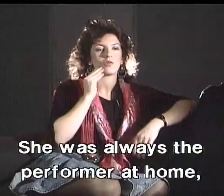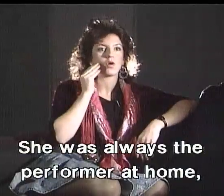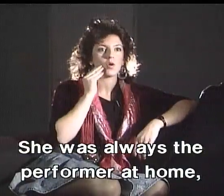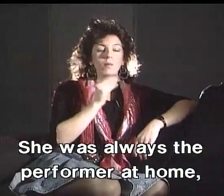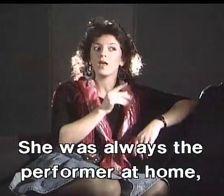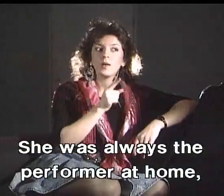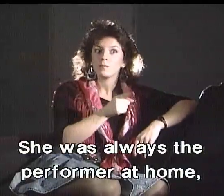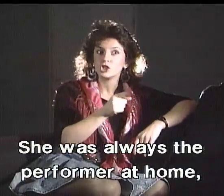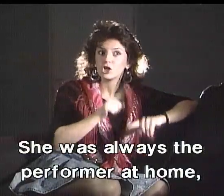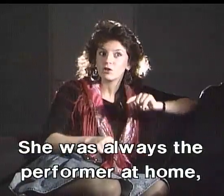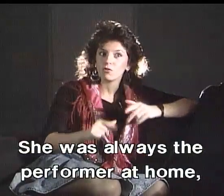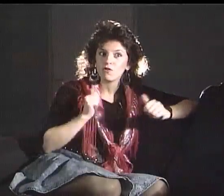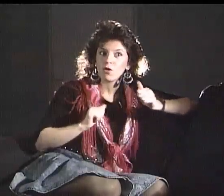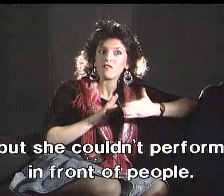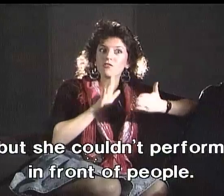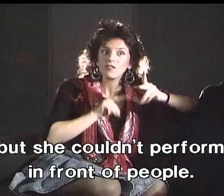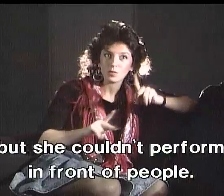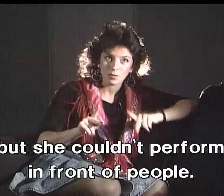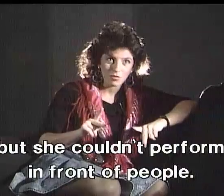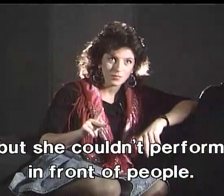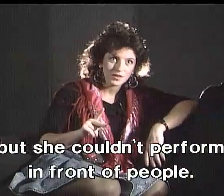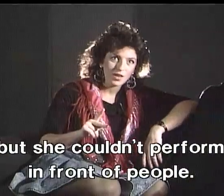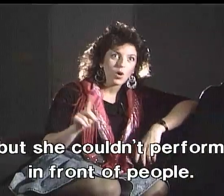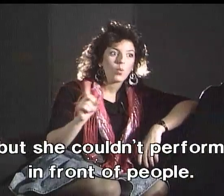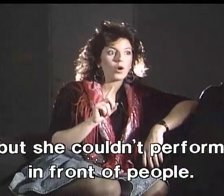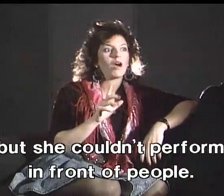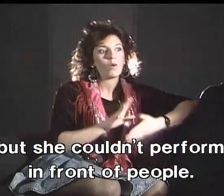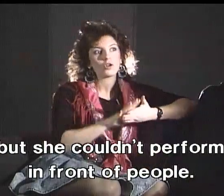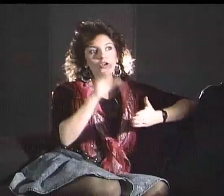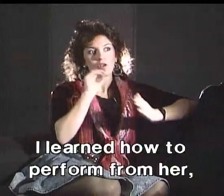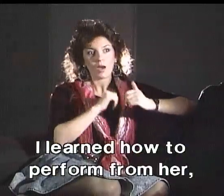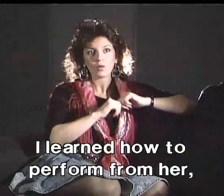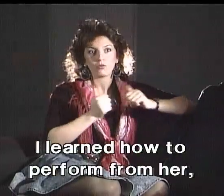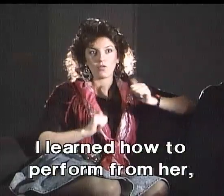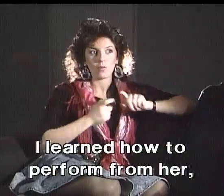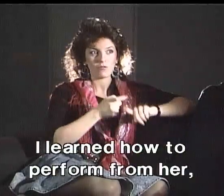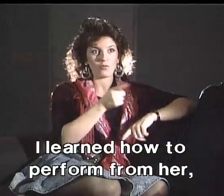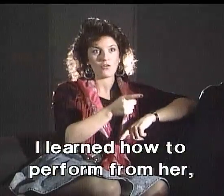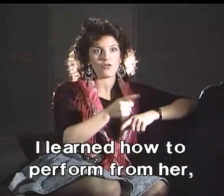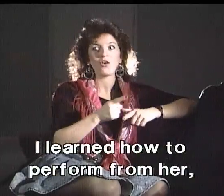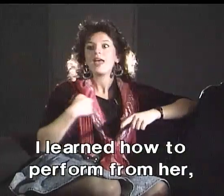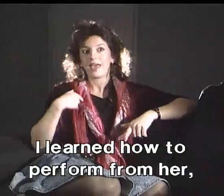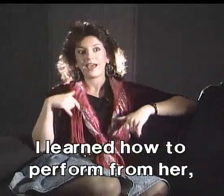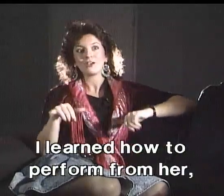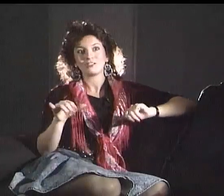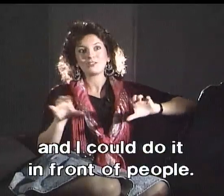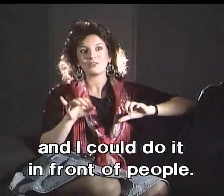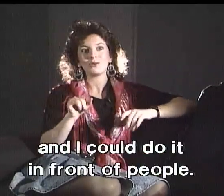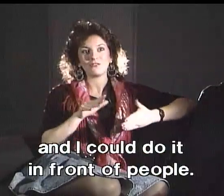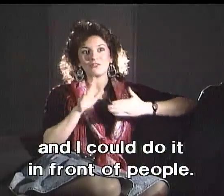home, but she couldn't perform in front of people. Where I would learn how to perform from her, and I could still do it in front of